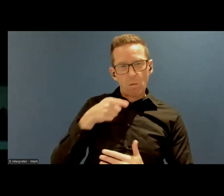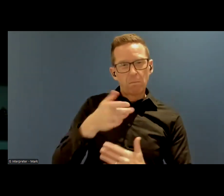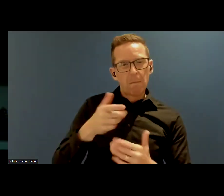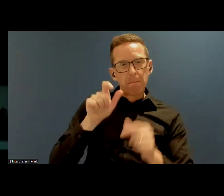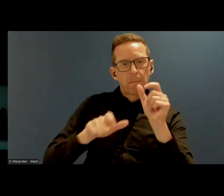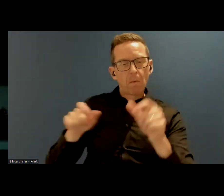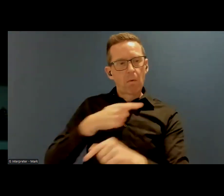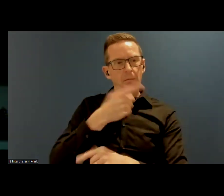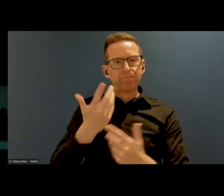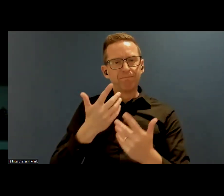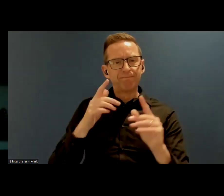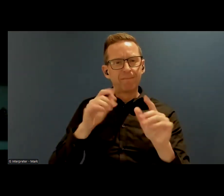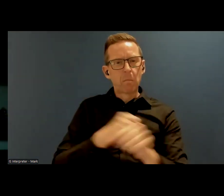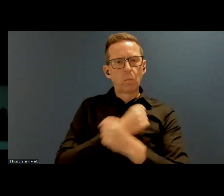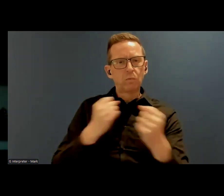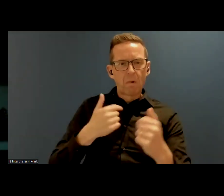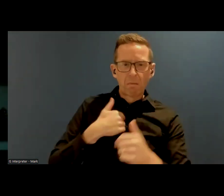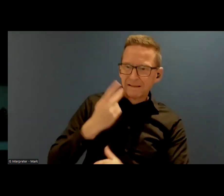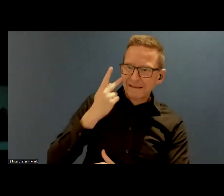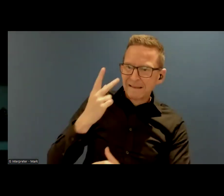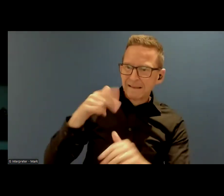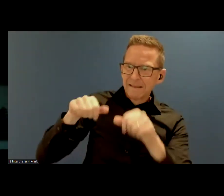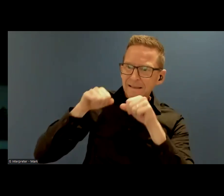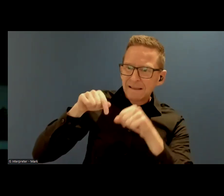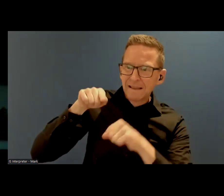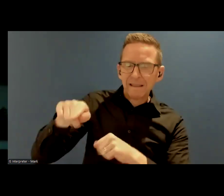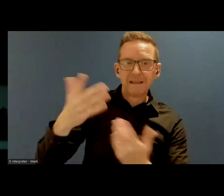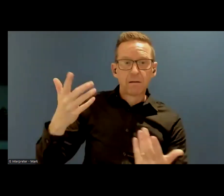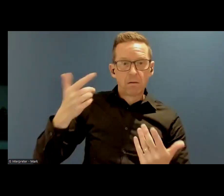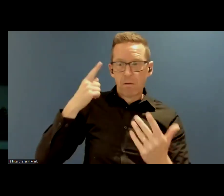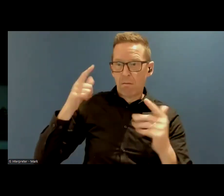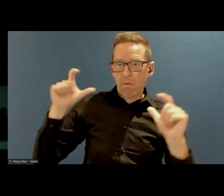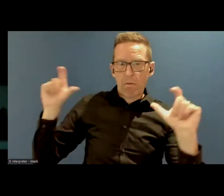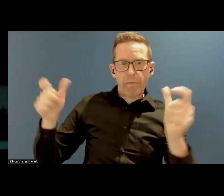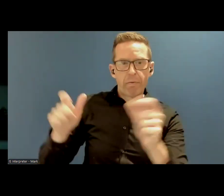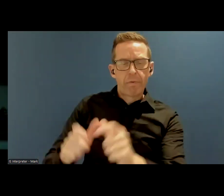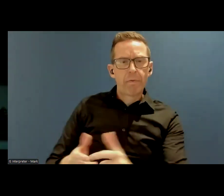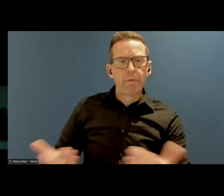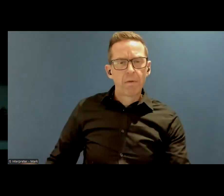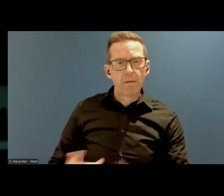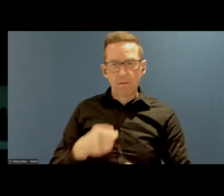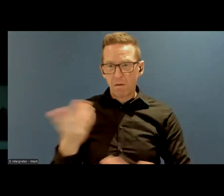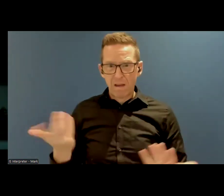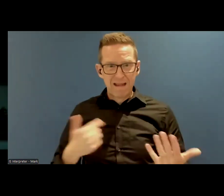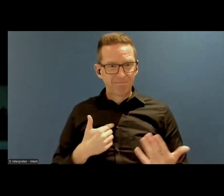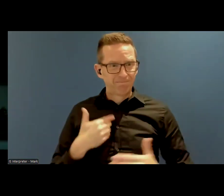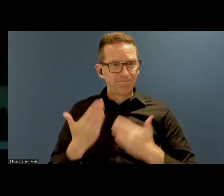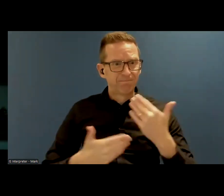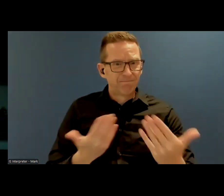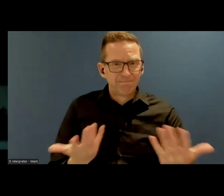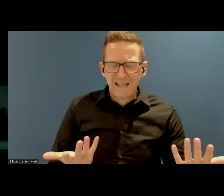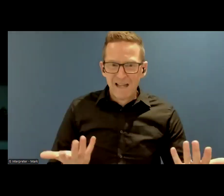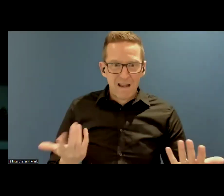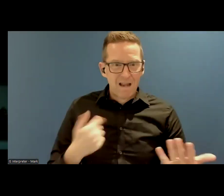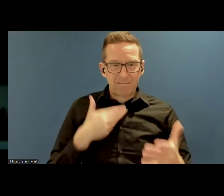from the smaller organizations, are disappearing. And what can we do? We have very little options, very